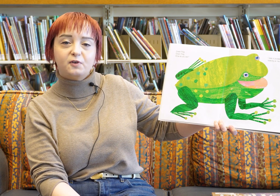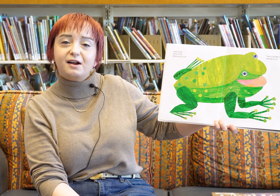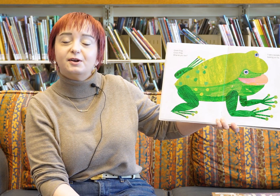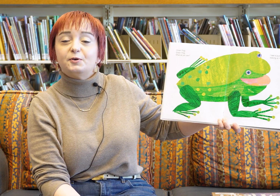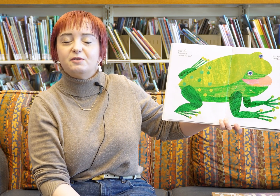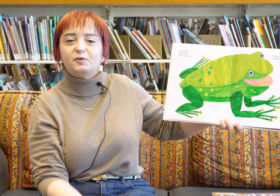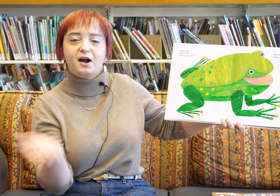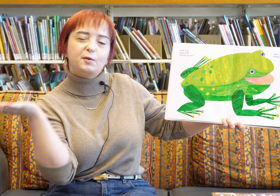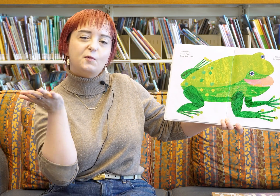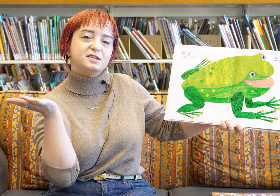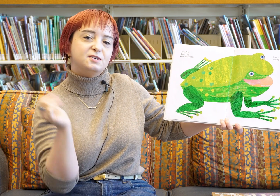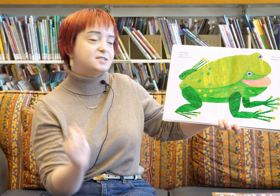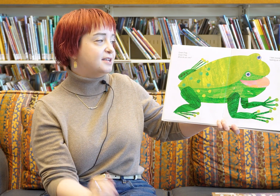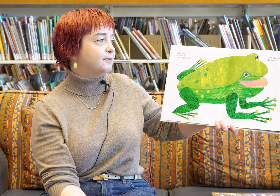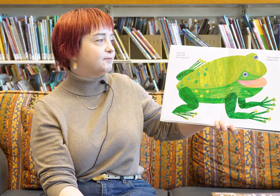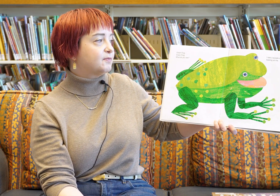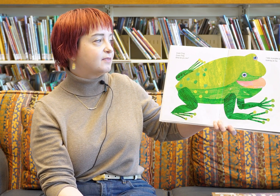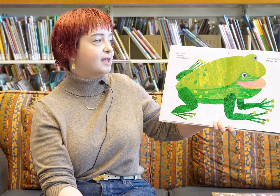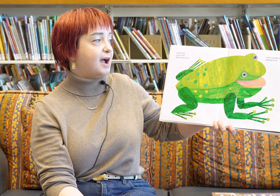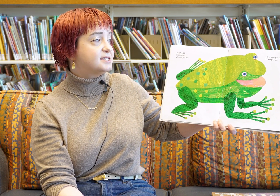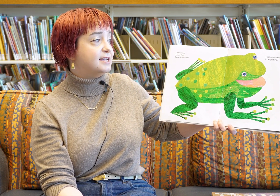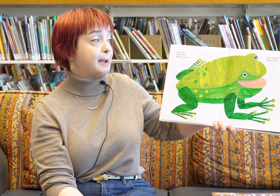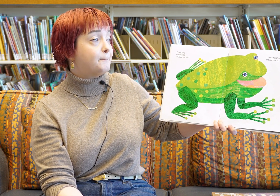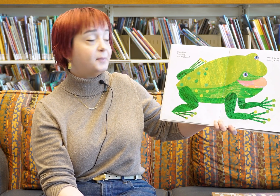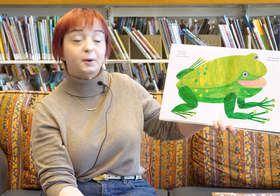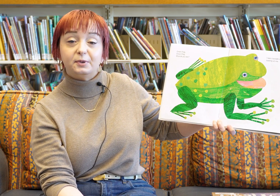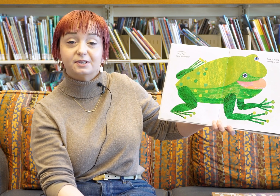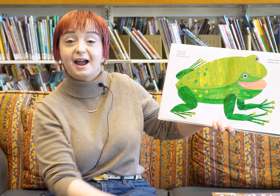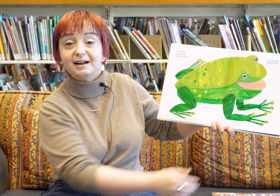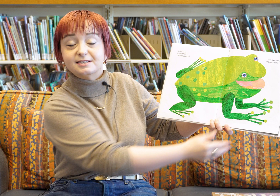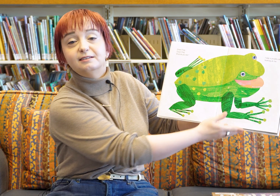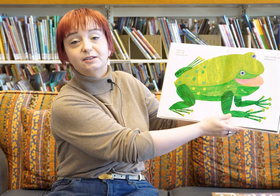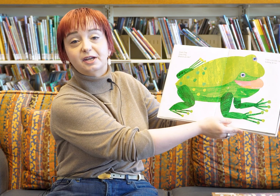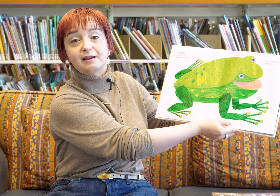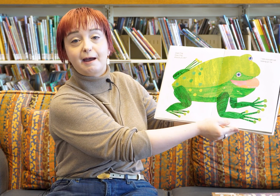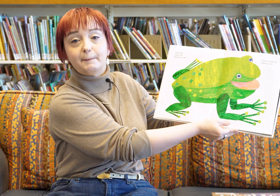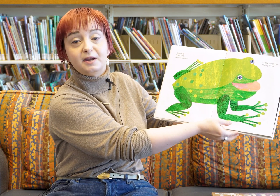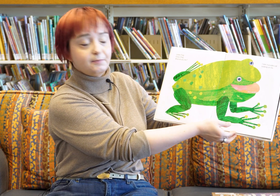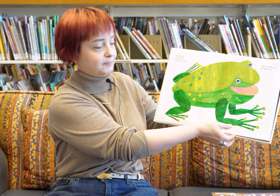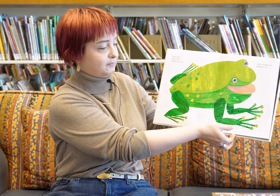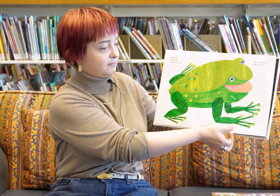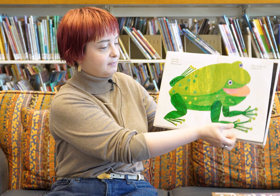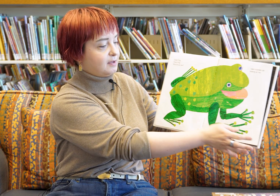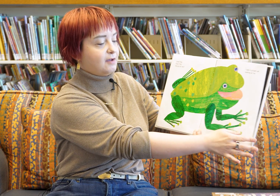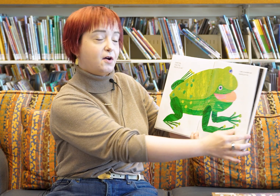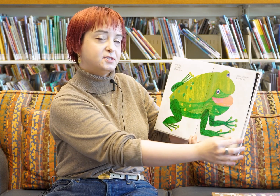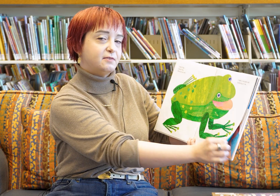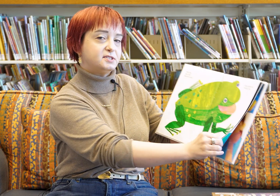frog, what do you see? I see a purple cat looking at me. Also never seen a